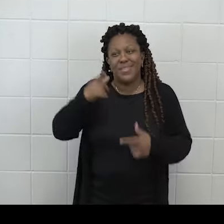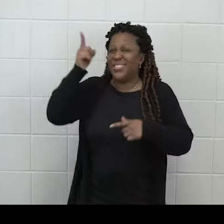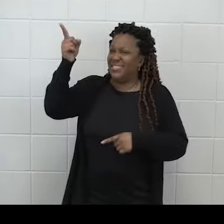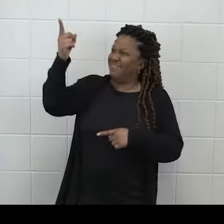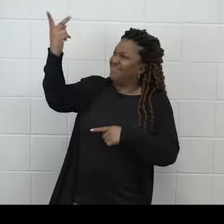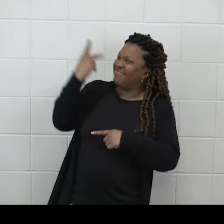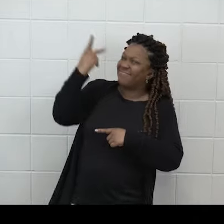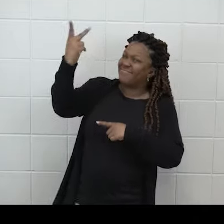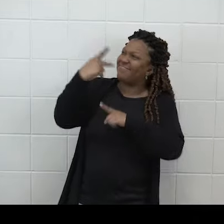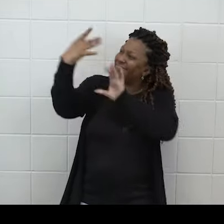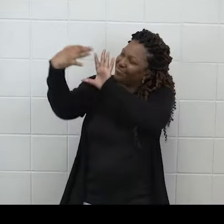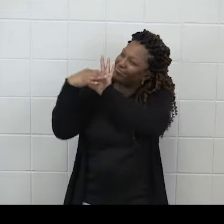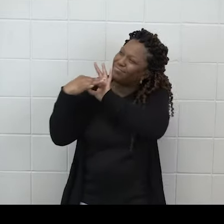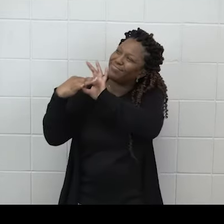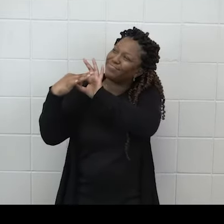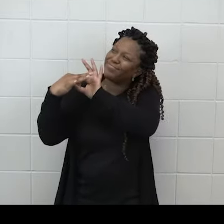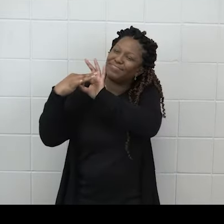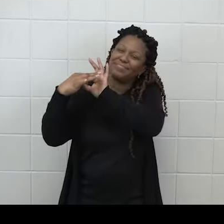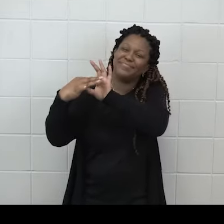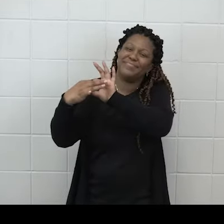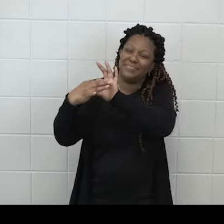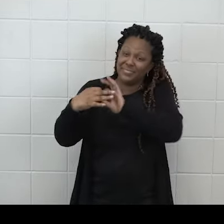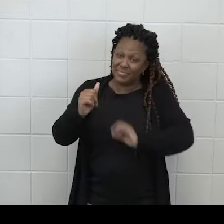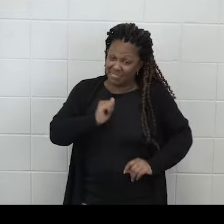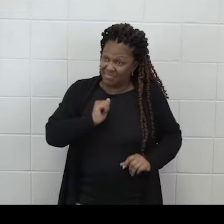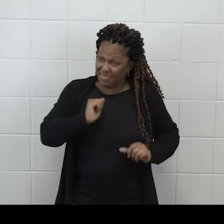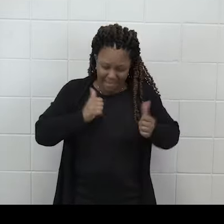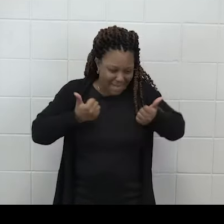To you, God, to you I belong.